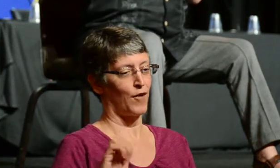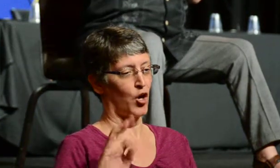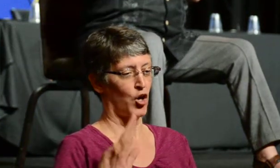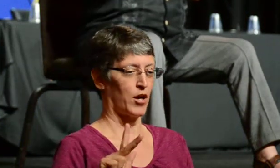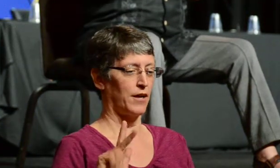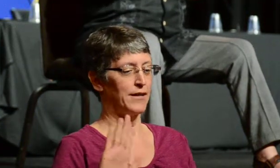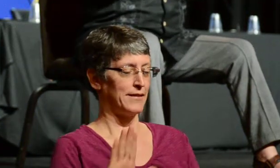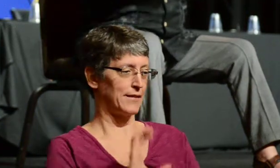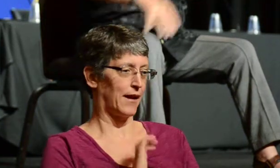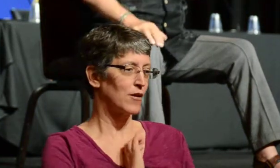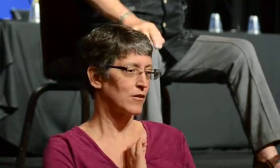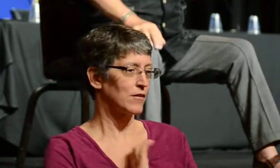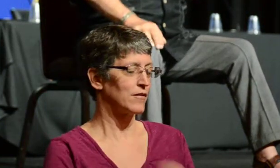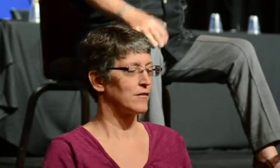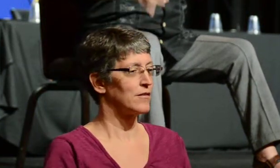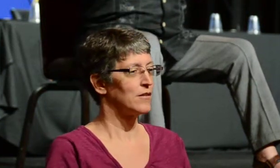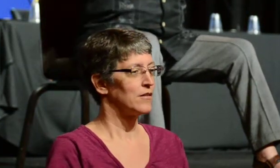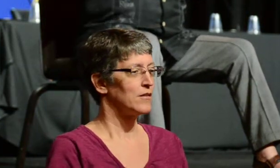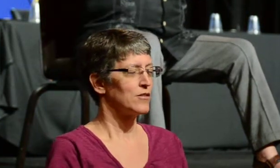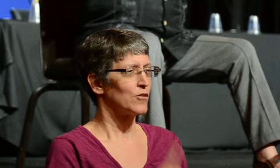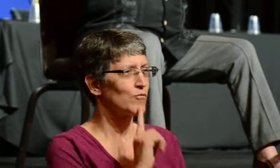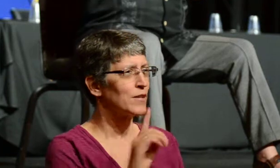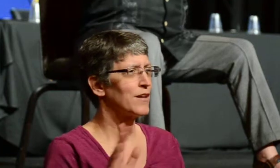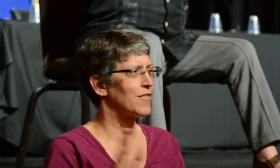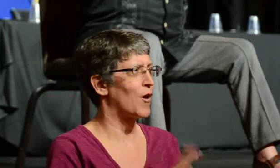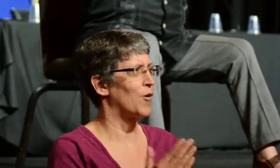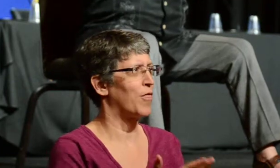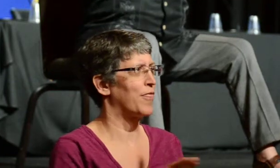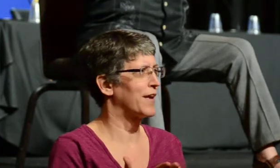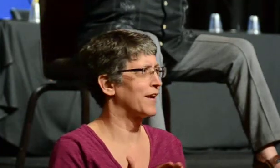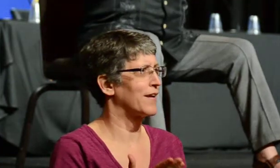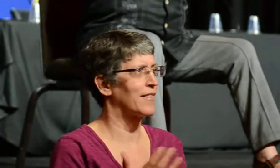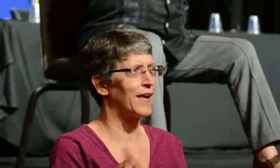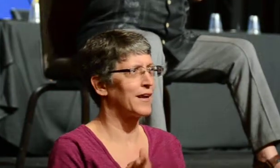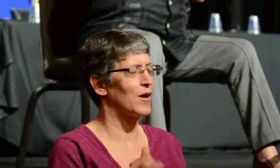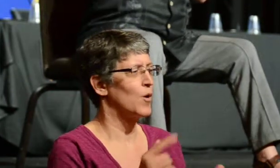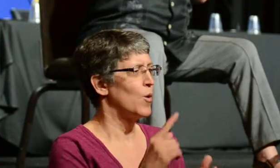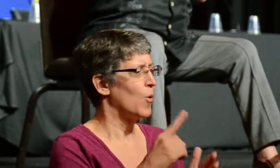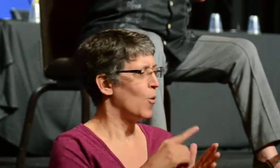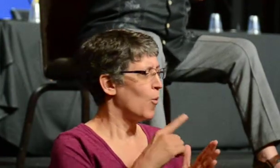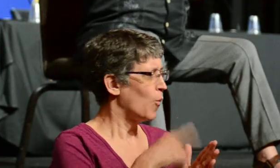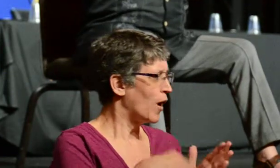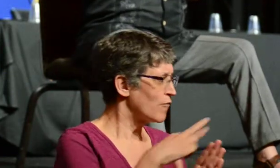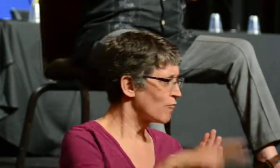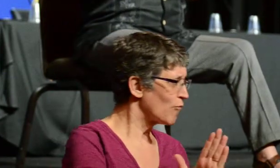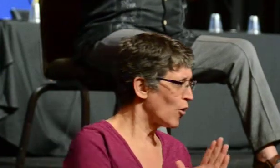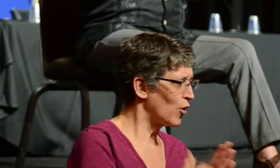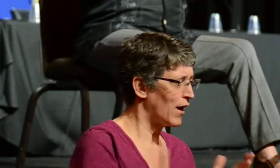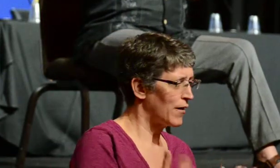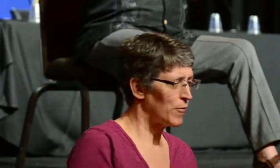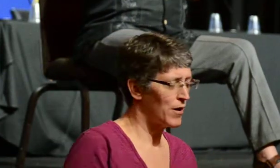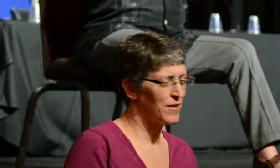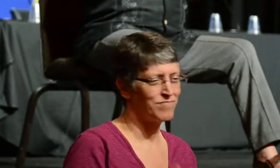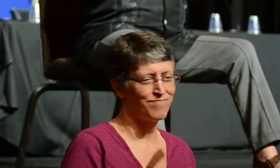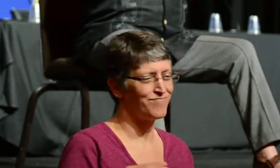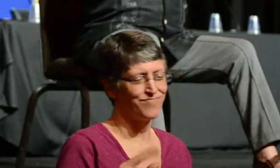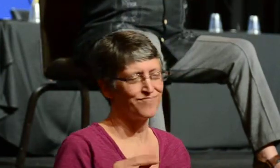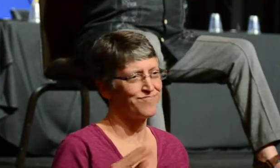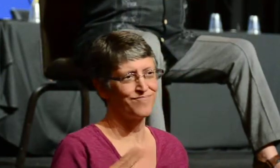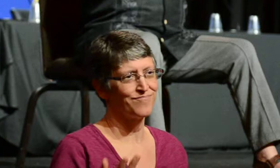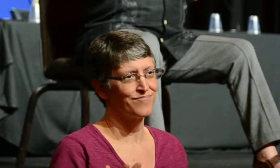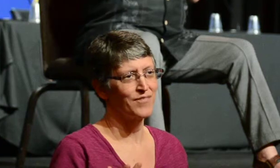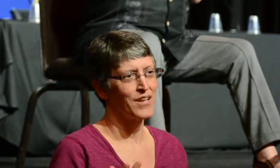it's really interknit, the whole thing about what to play and what is their role. No,